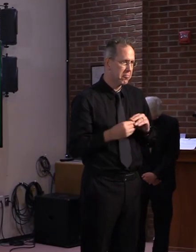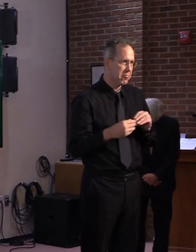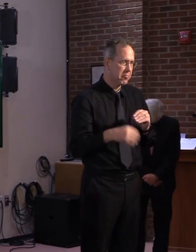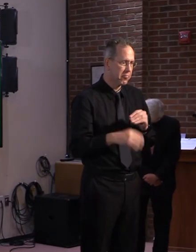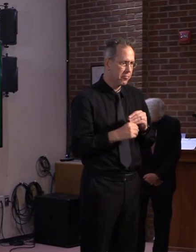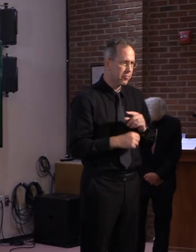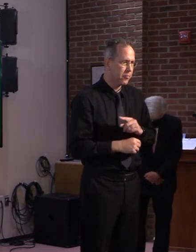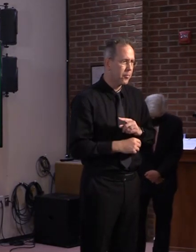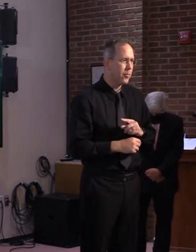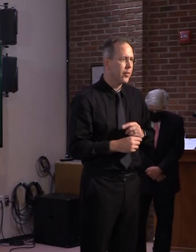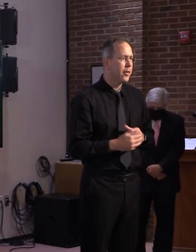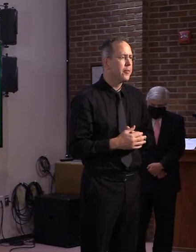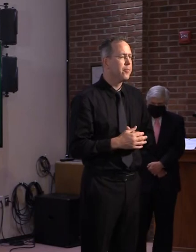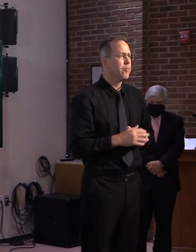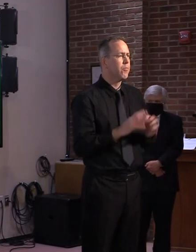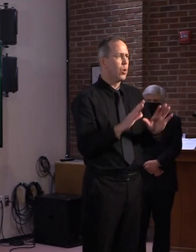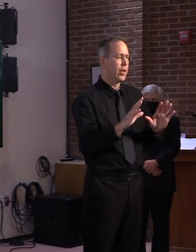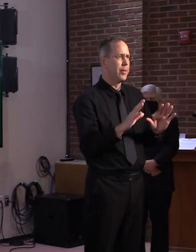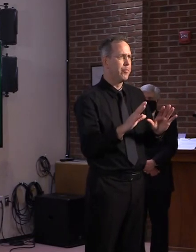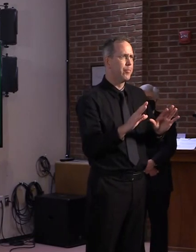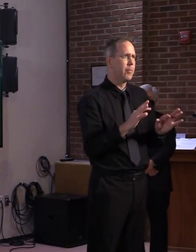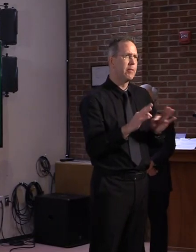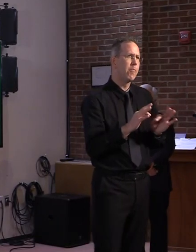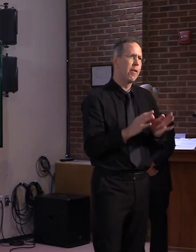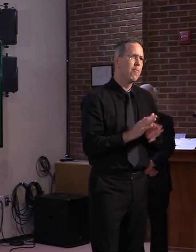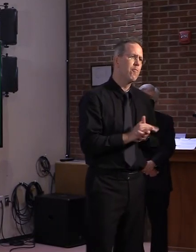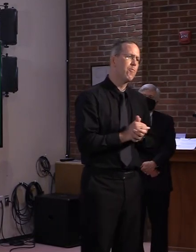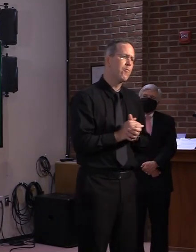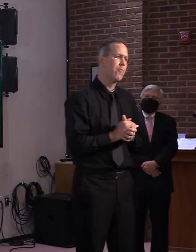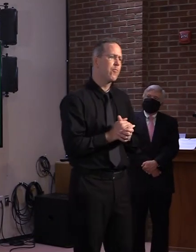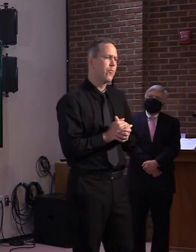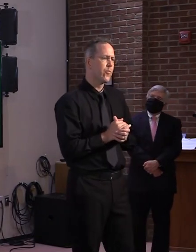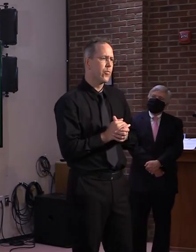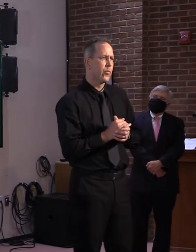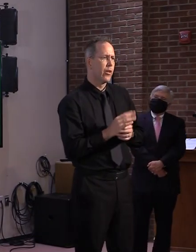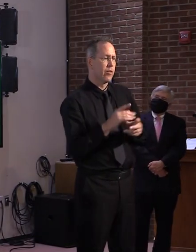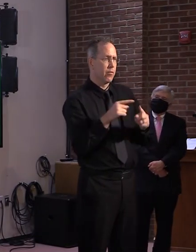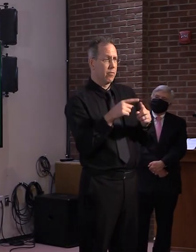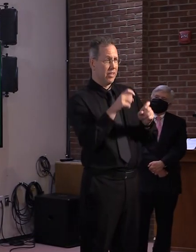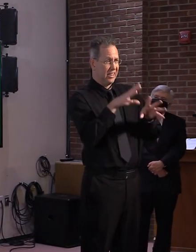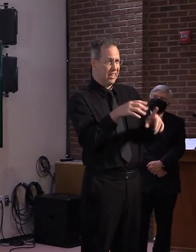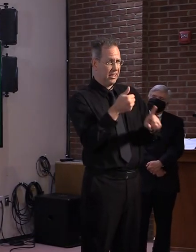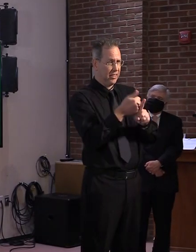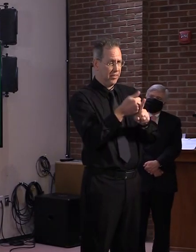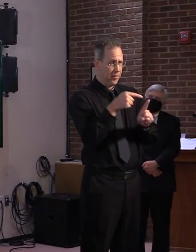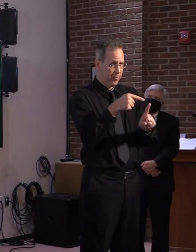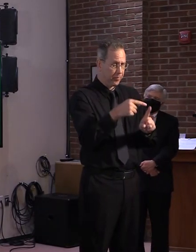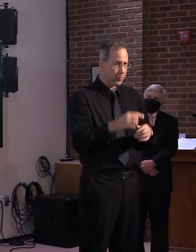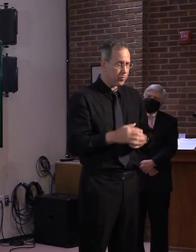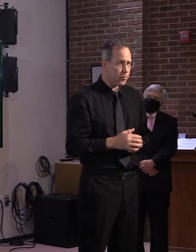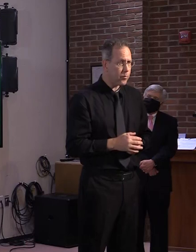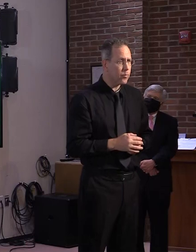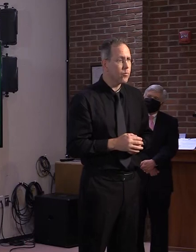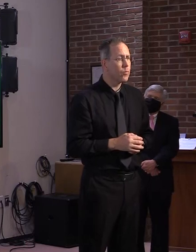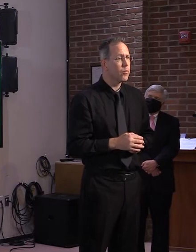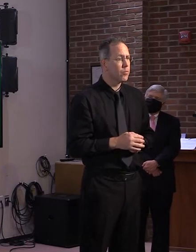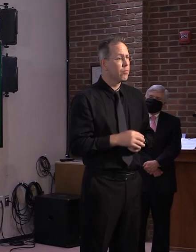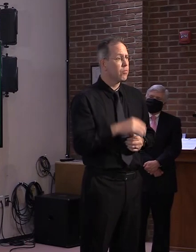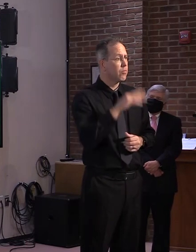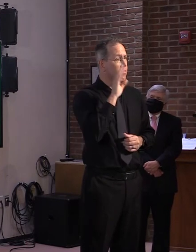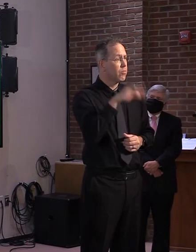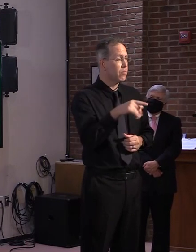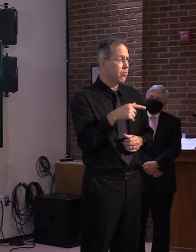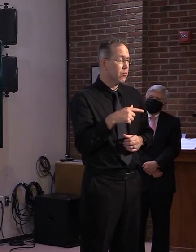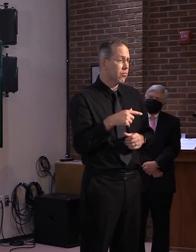So let's talk about the test itself first, because you're right. It all involves